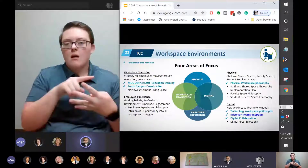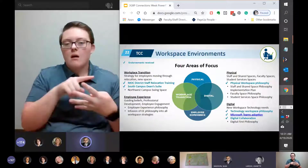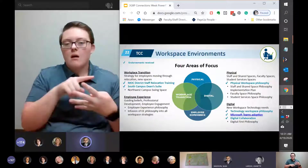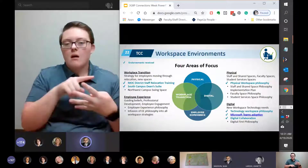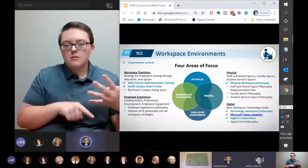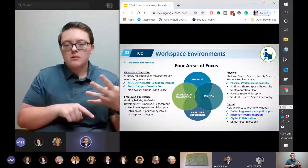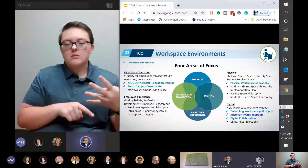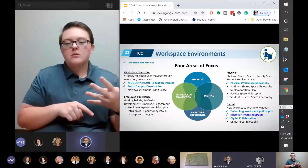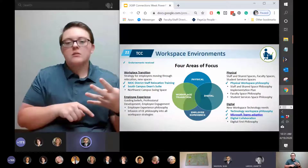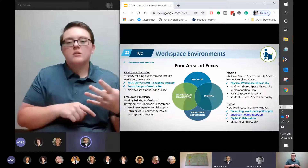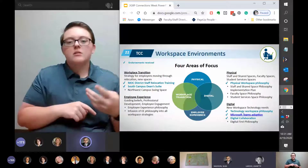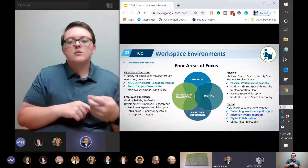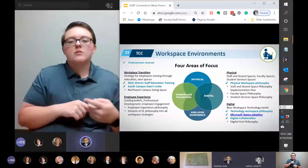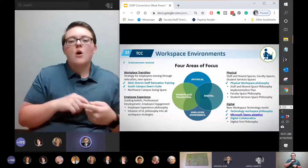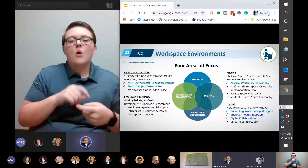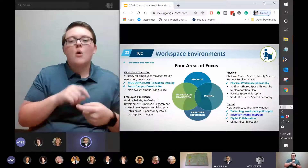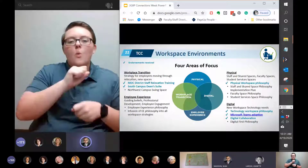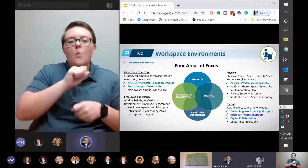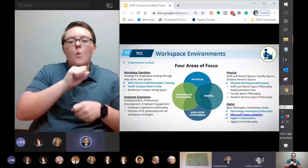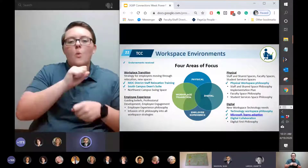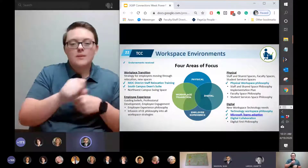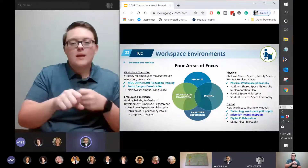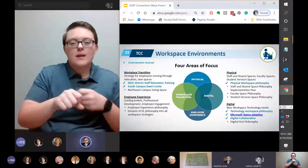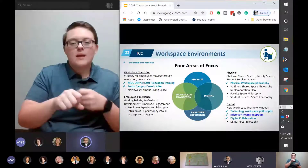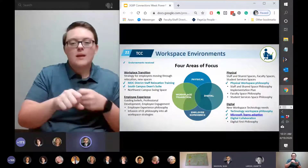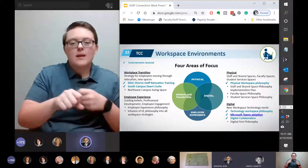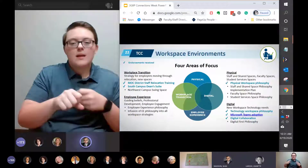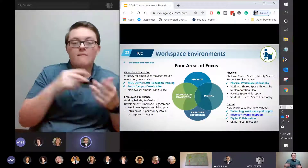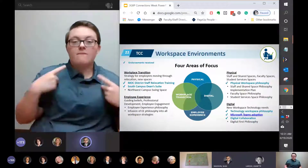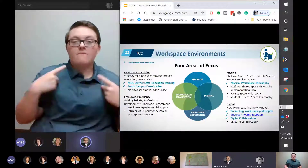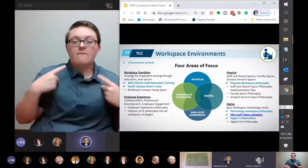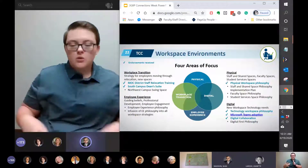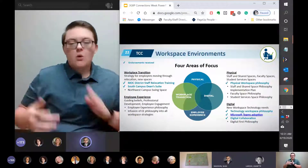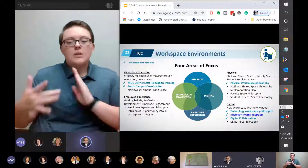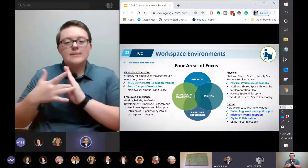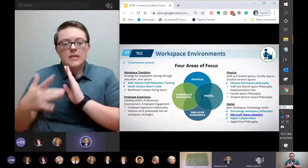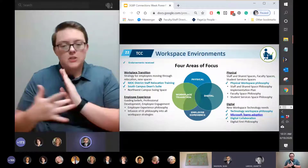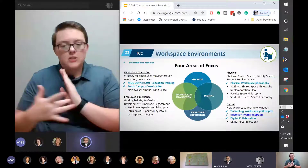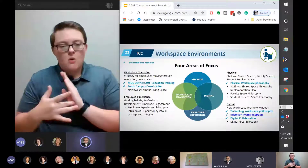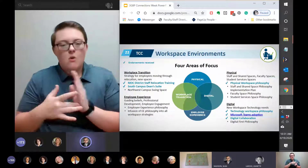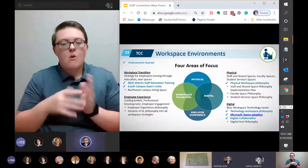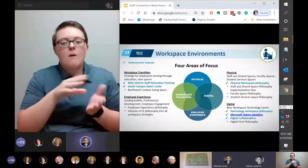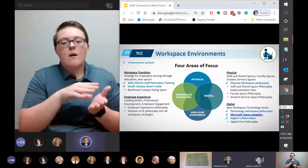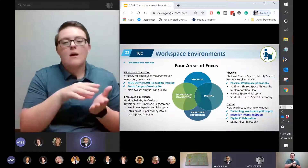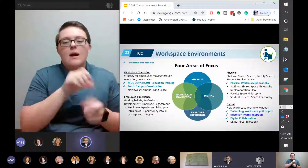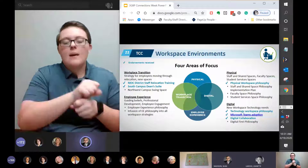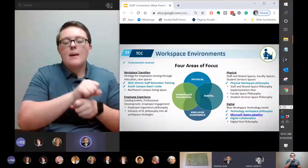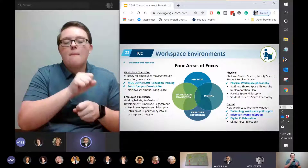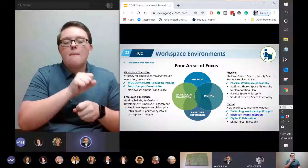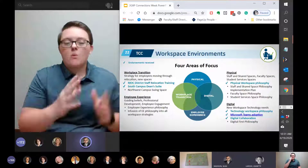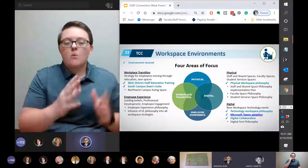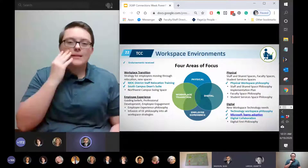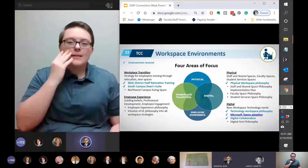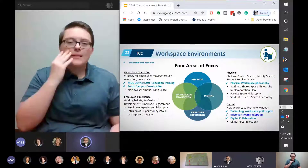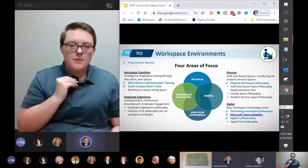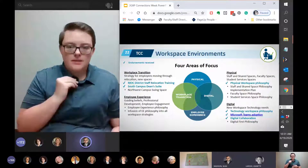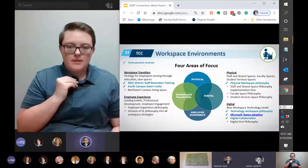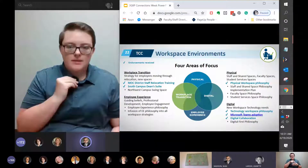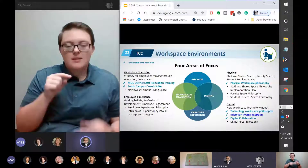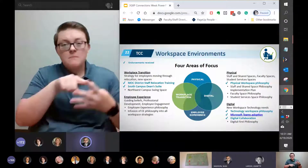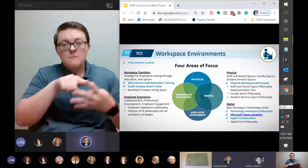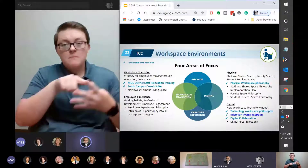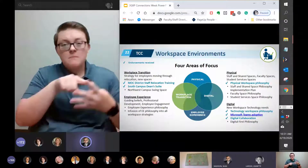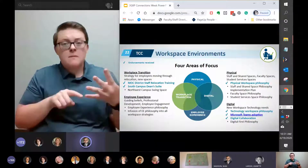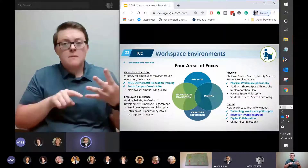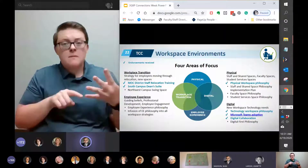physical, digital, employee experience, and workspace transition. Each of these areas of focus have team members